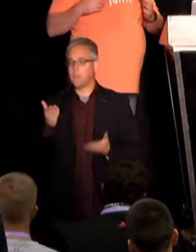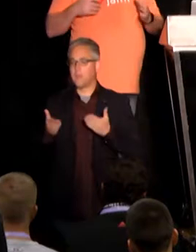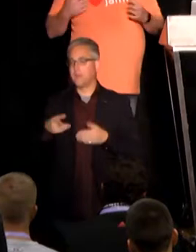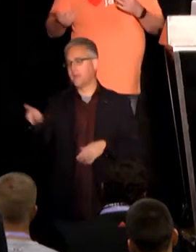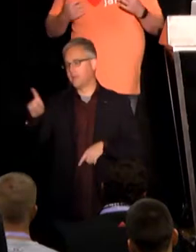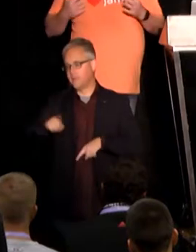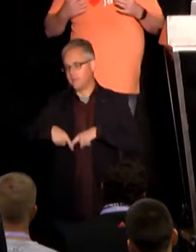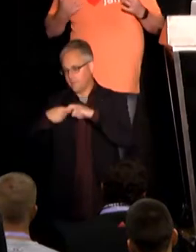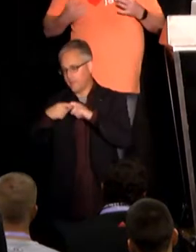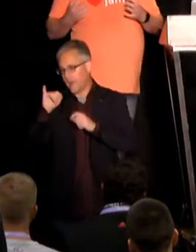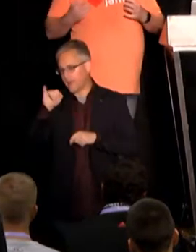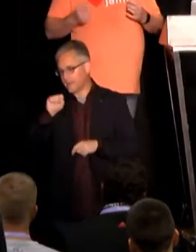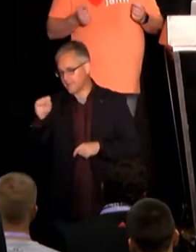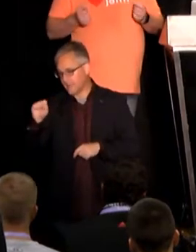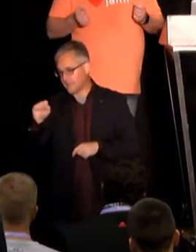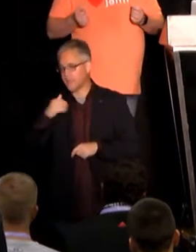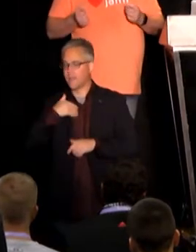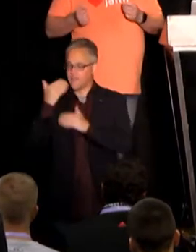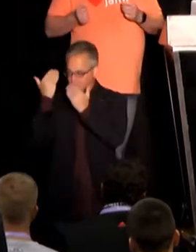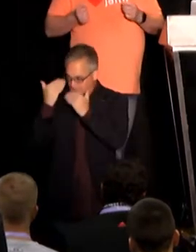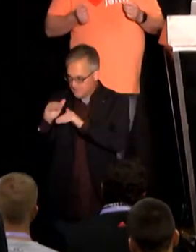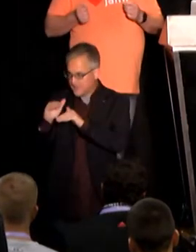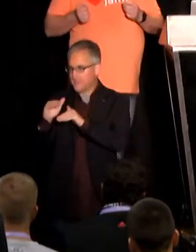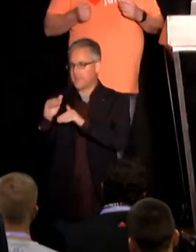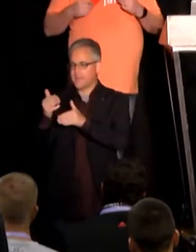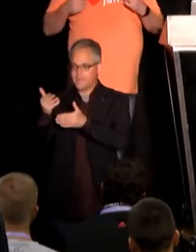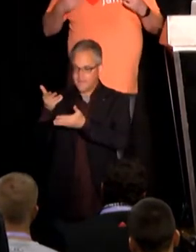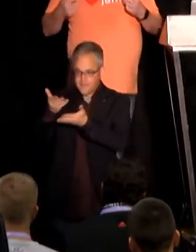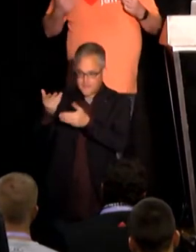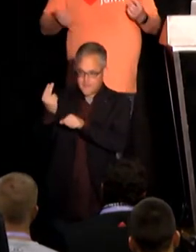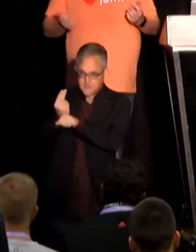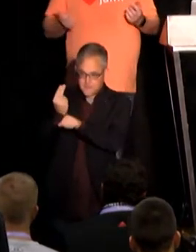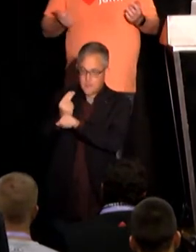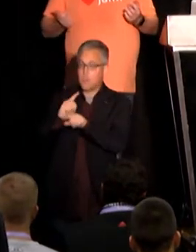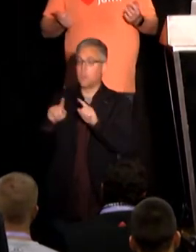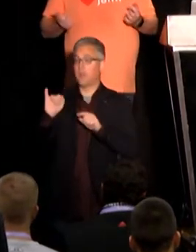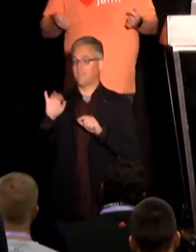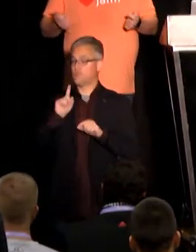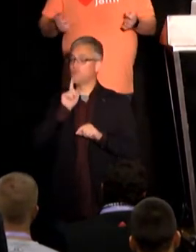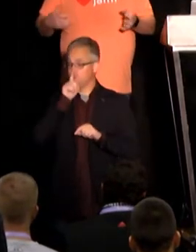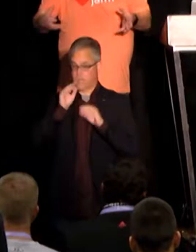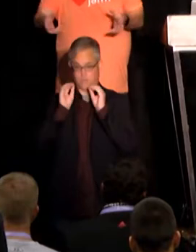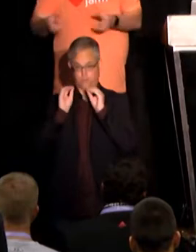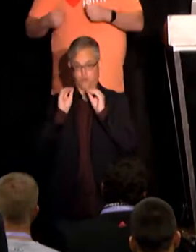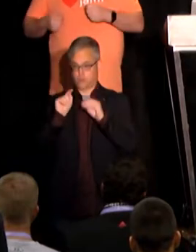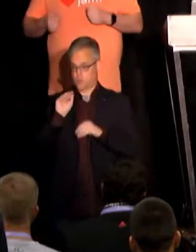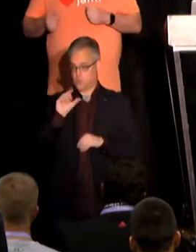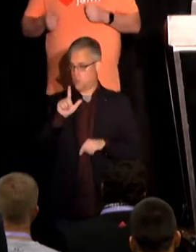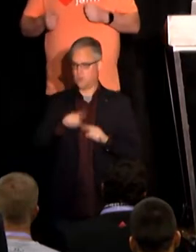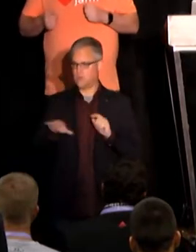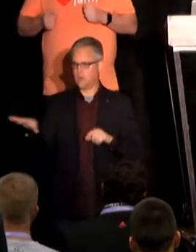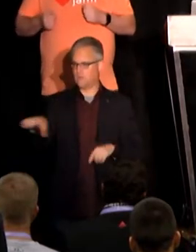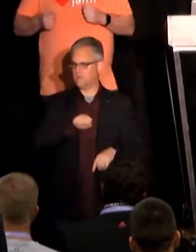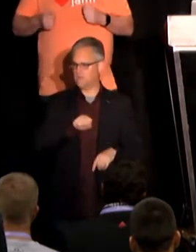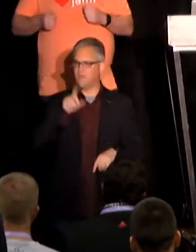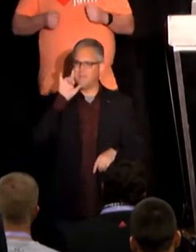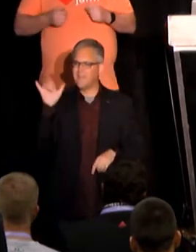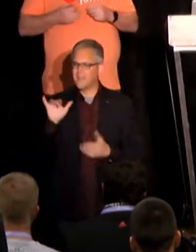or something like that where there's very limited interaction, but if it's truly an instructional tool, you're not gonna go take a kid's notebook away and their